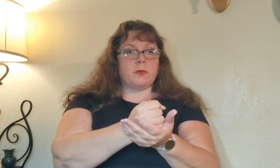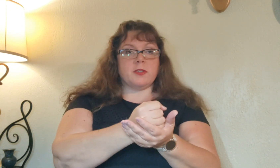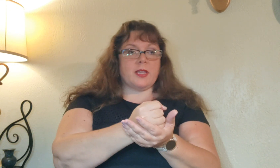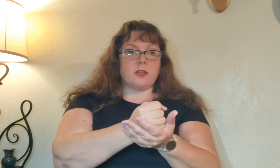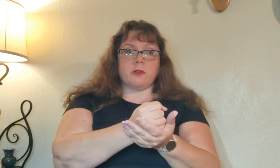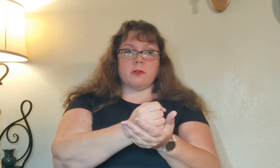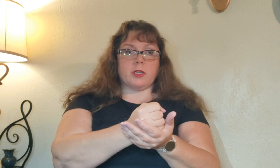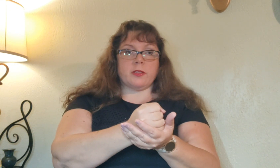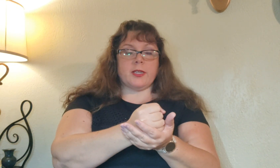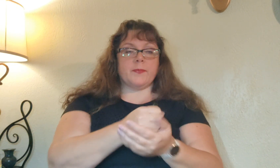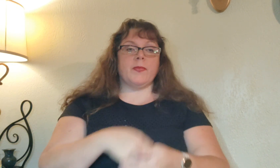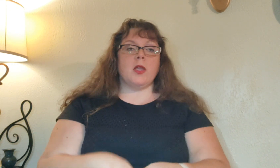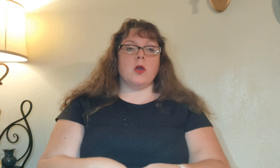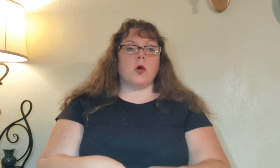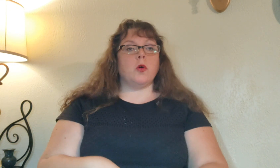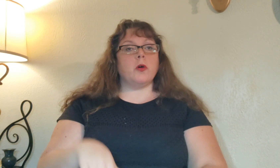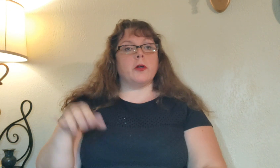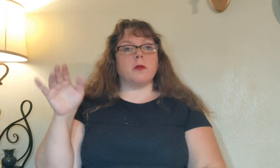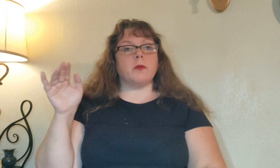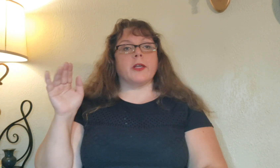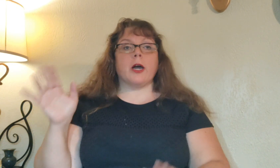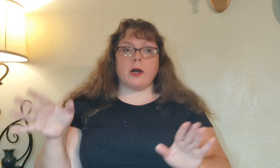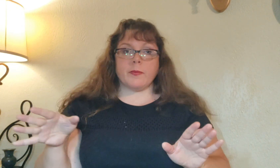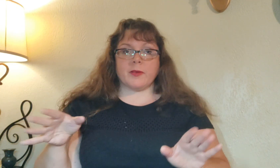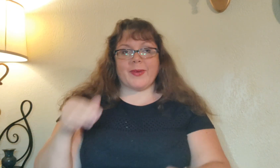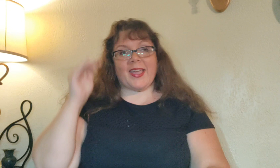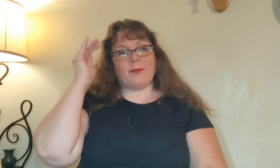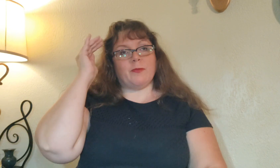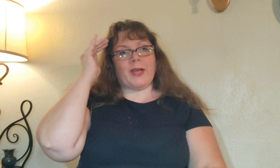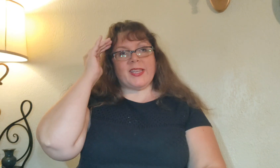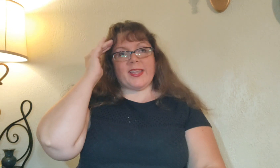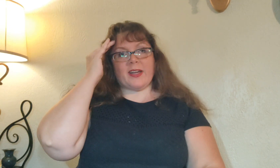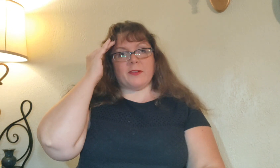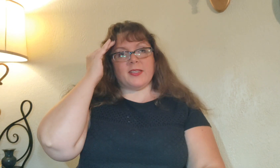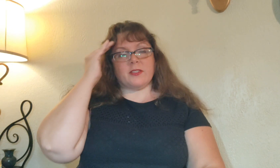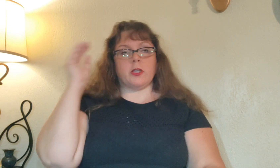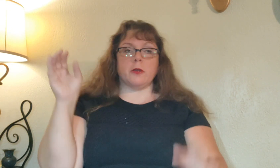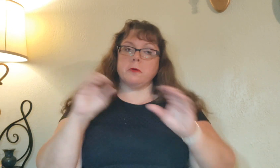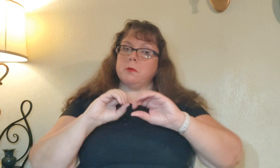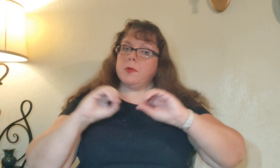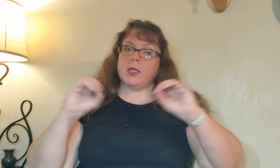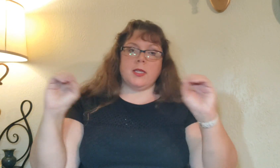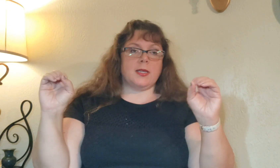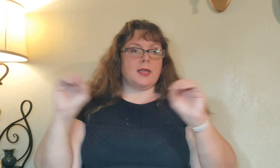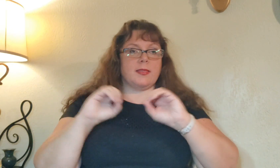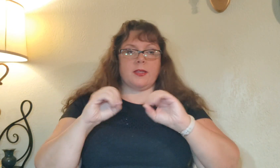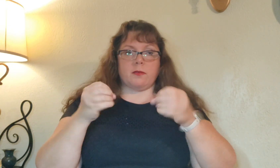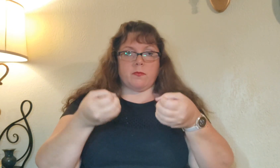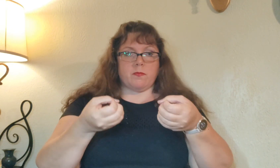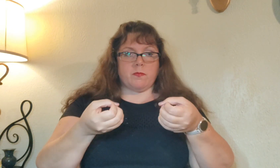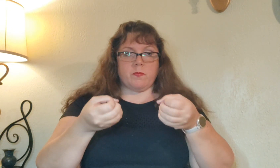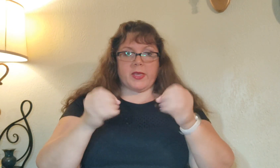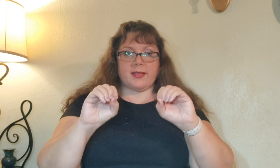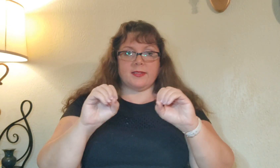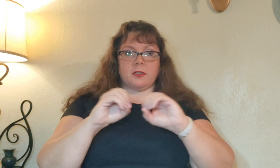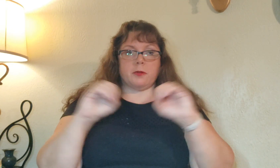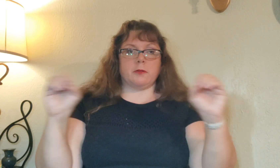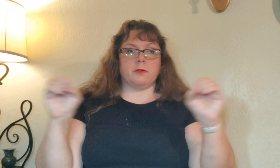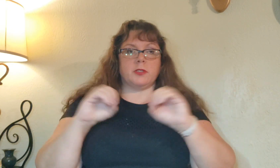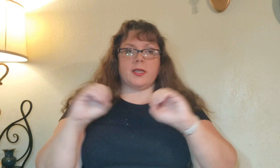you're saying you know nothing. Or the common way right now is no, and then making zeros, and